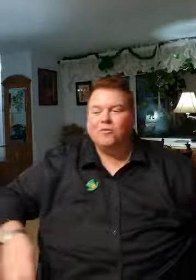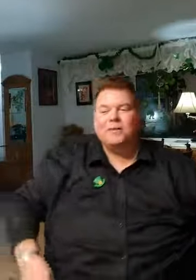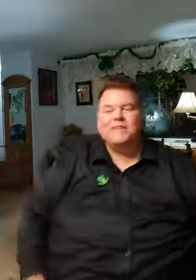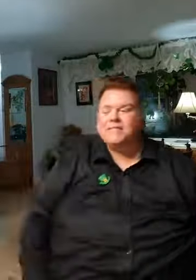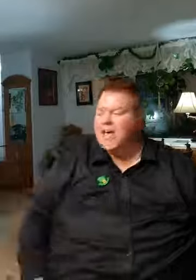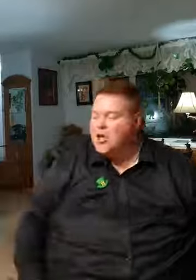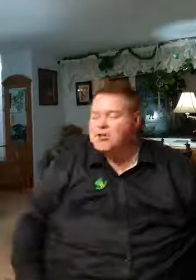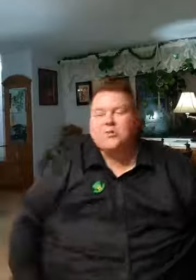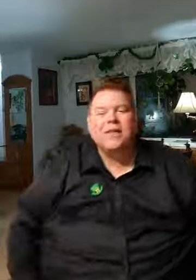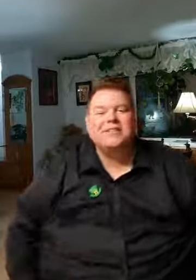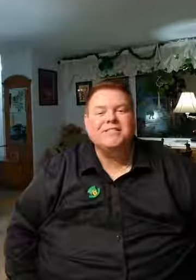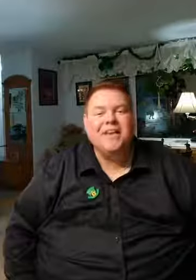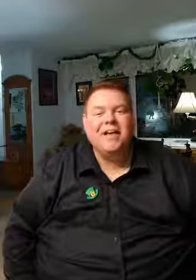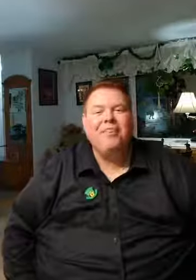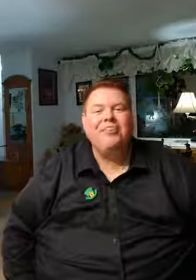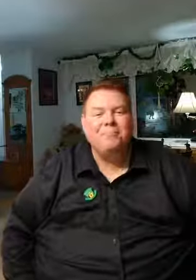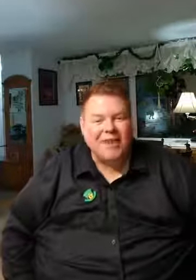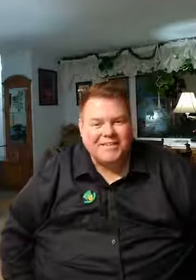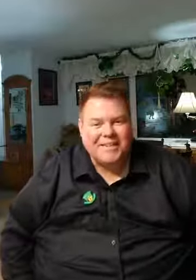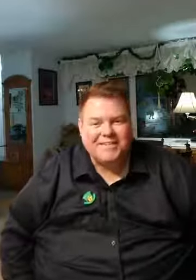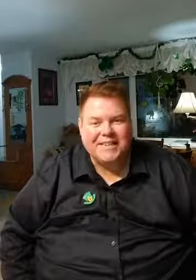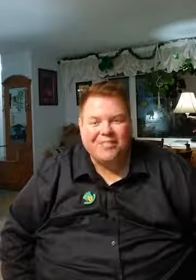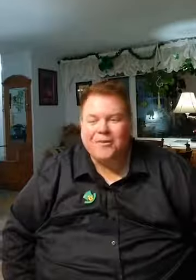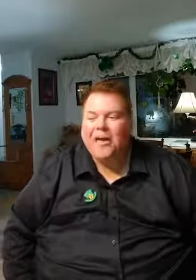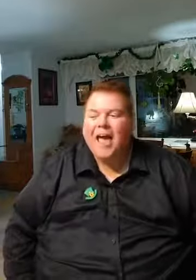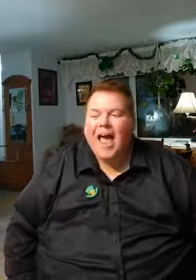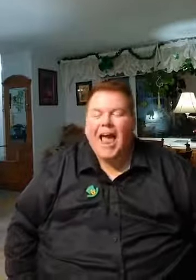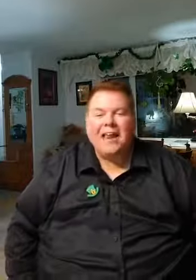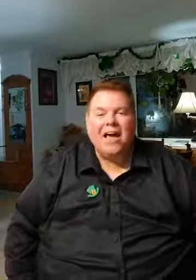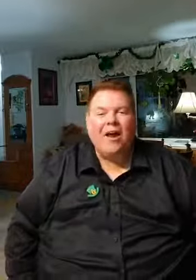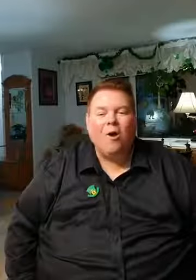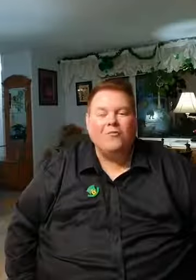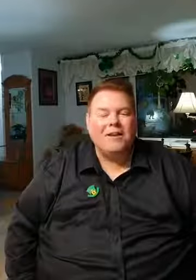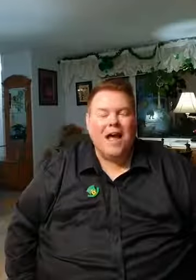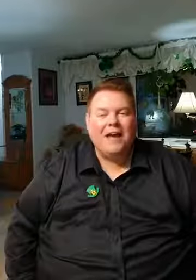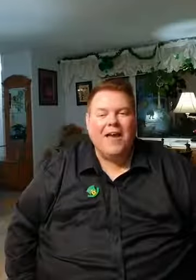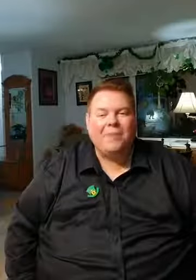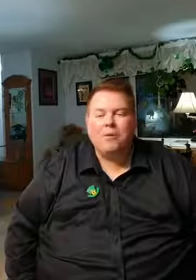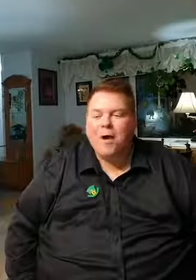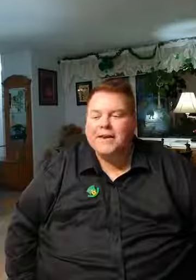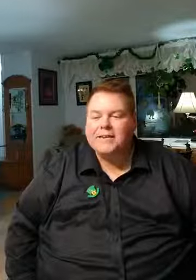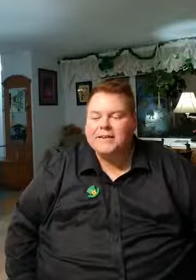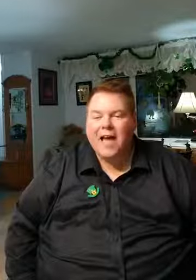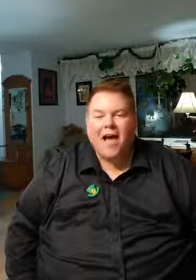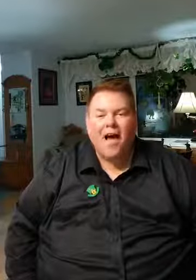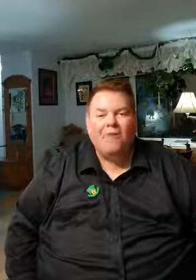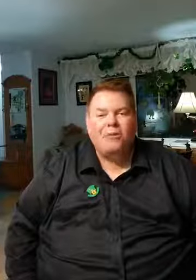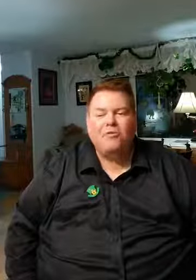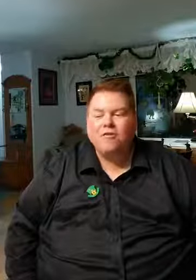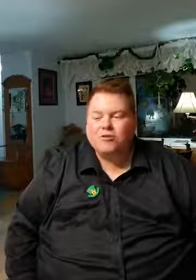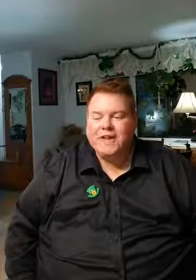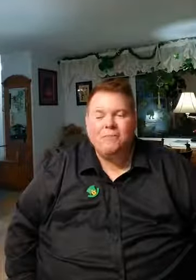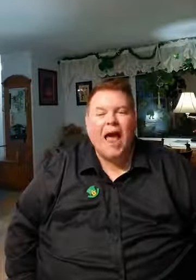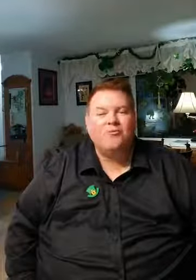piece. So let us sing The Blessing together. And I often am reminded of the prayer for St. Patrick, which